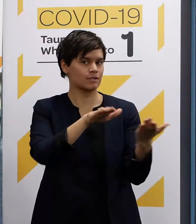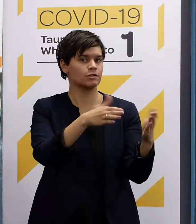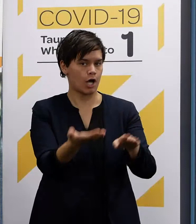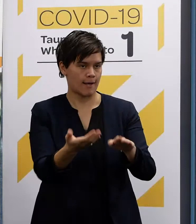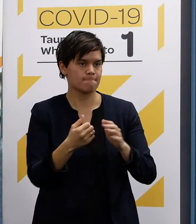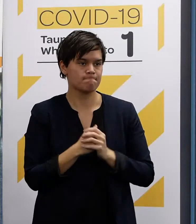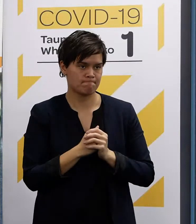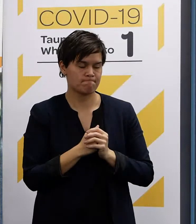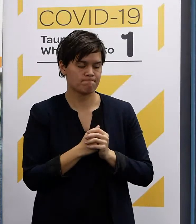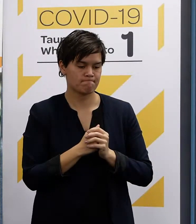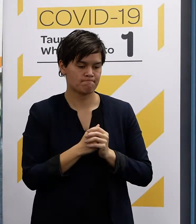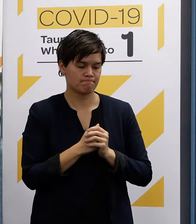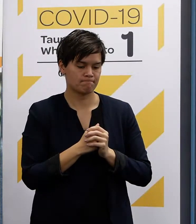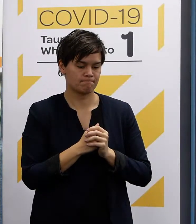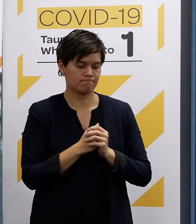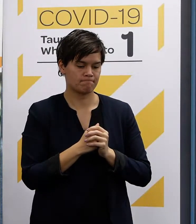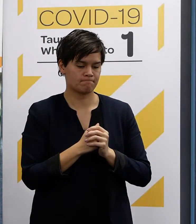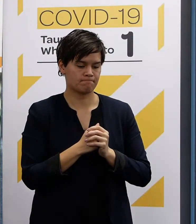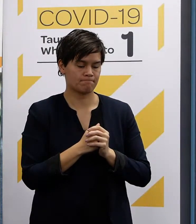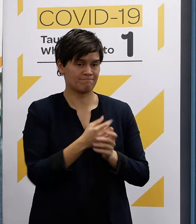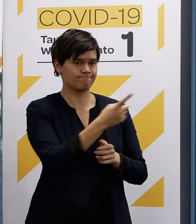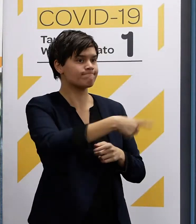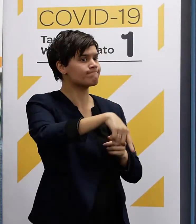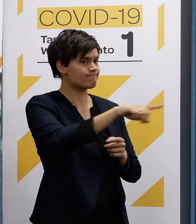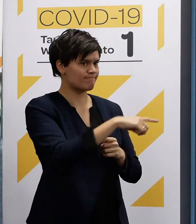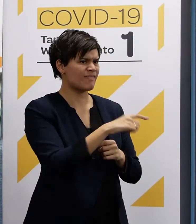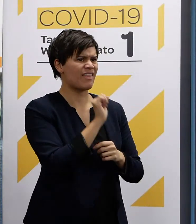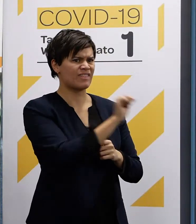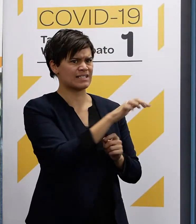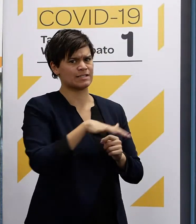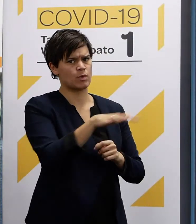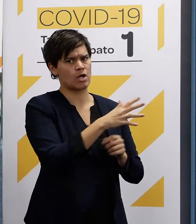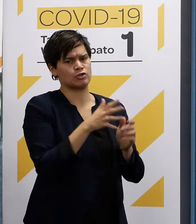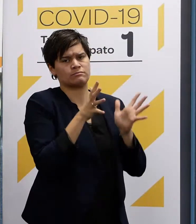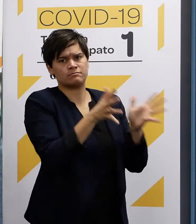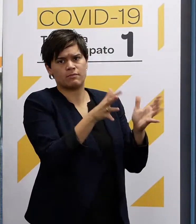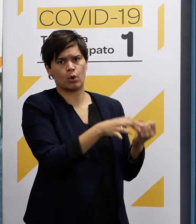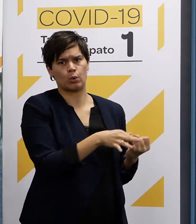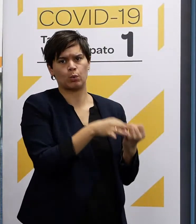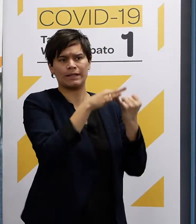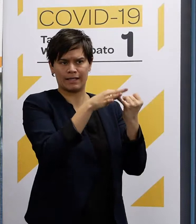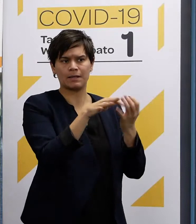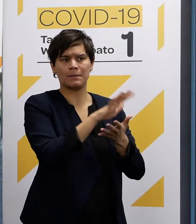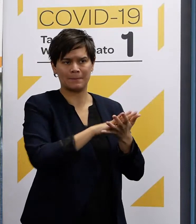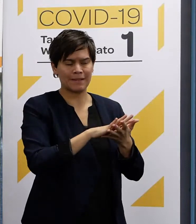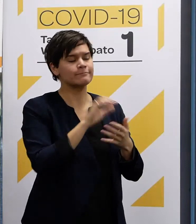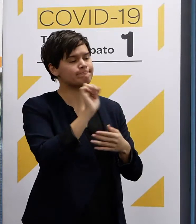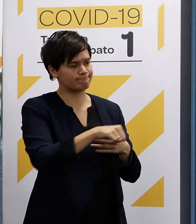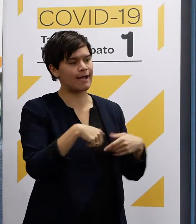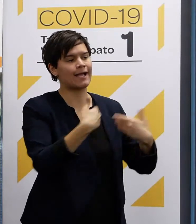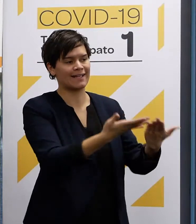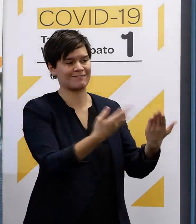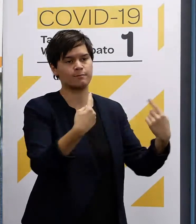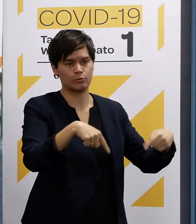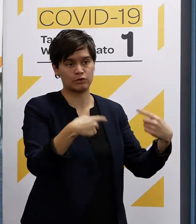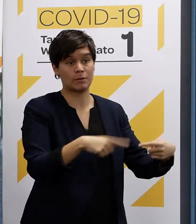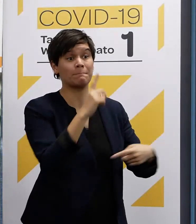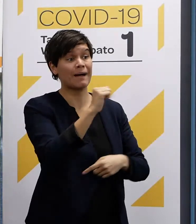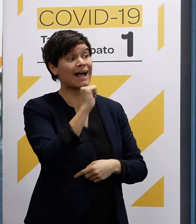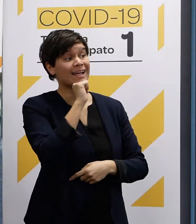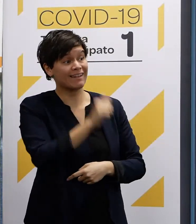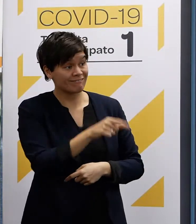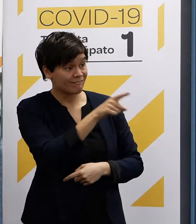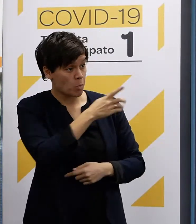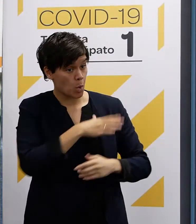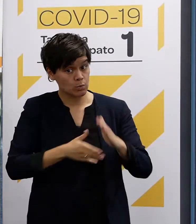granted exemption from managed isolation for exceptional circumstances. As part of leaving managed isolation, all signed a